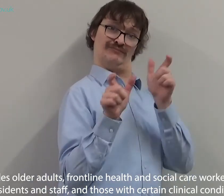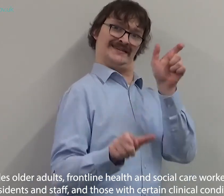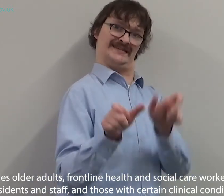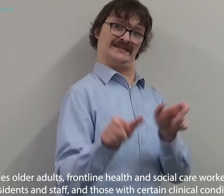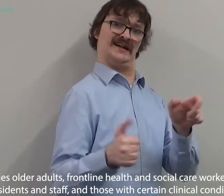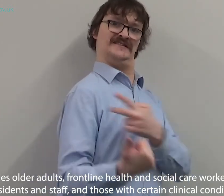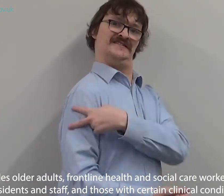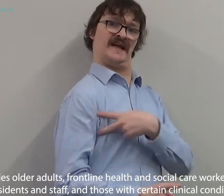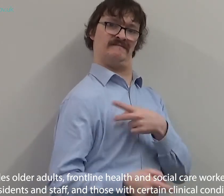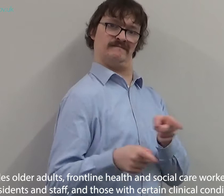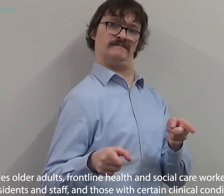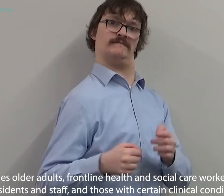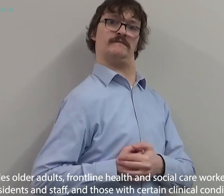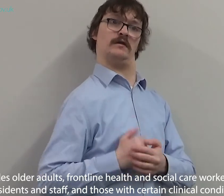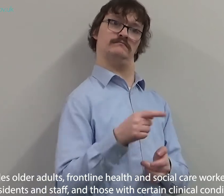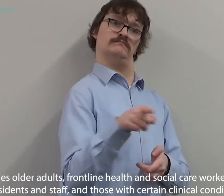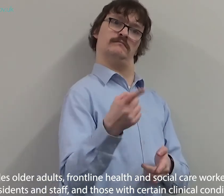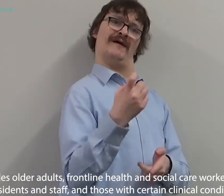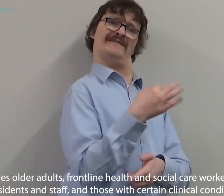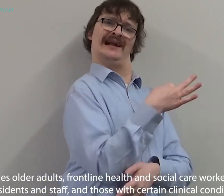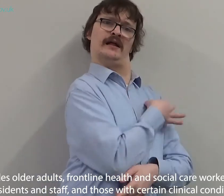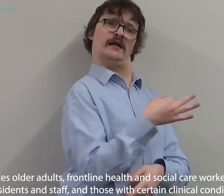and those with certain clinical conditions.